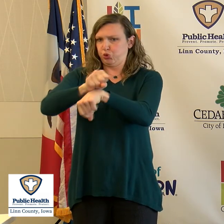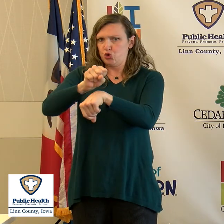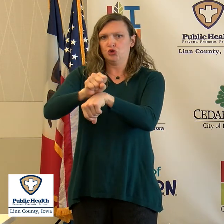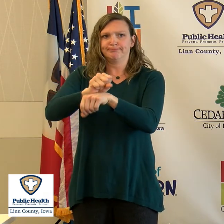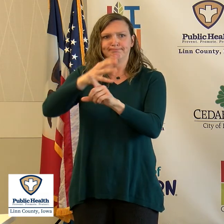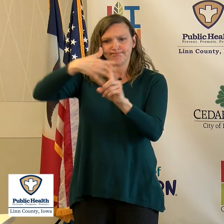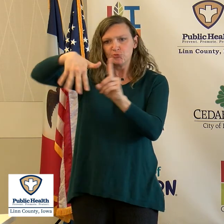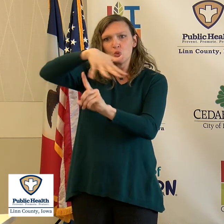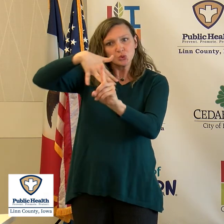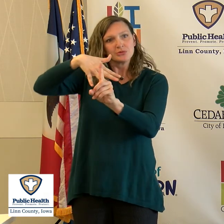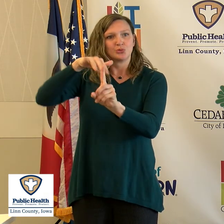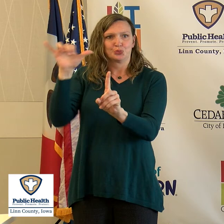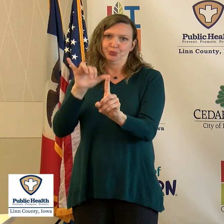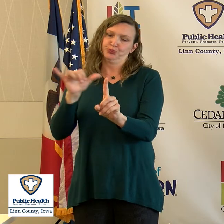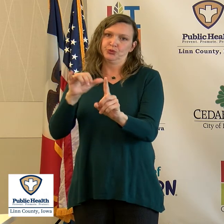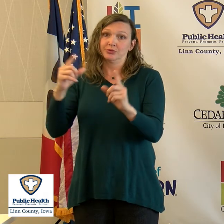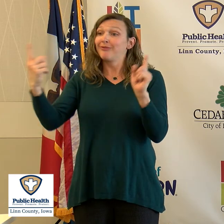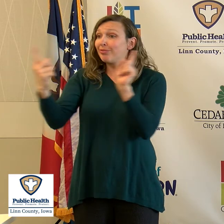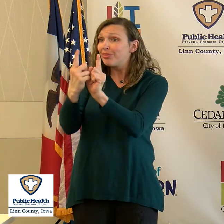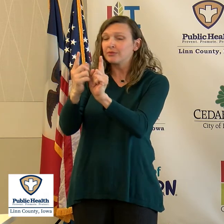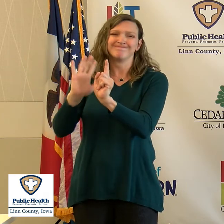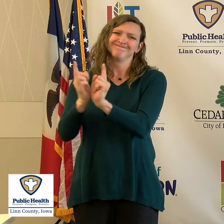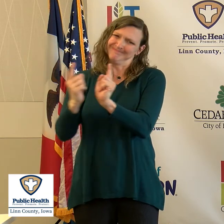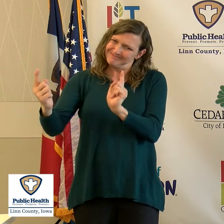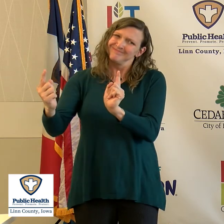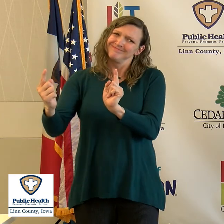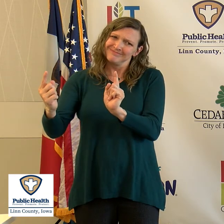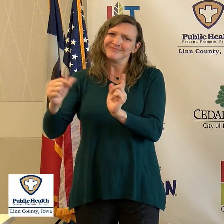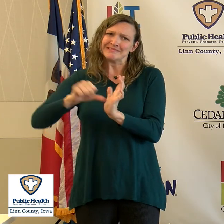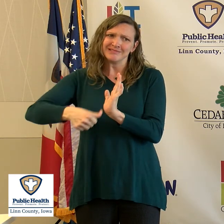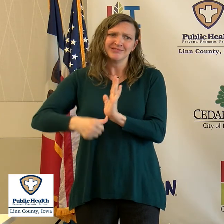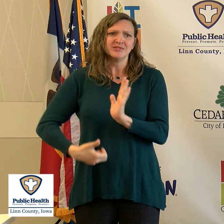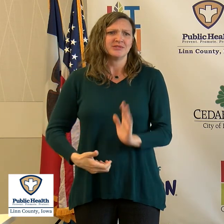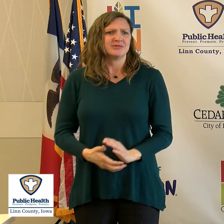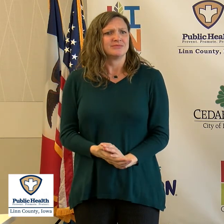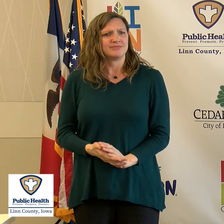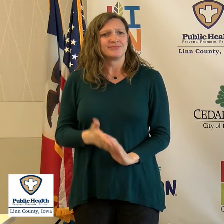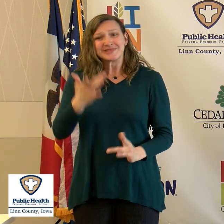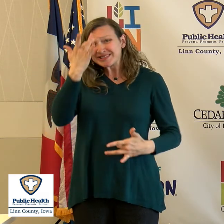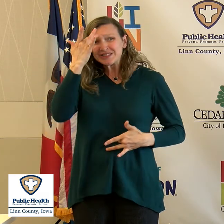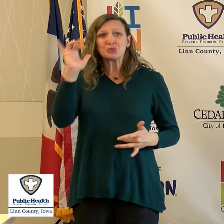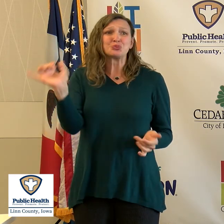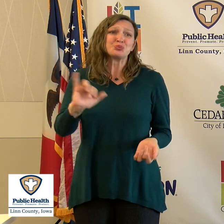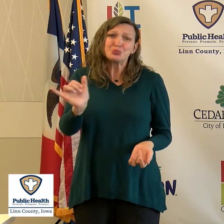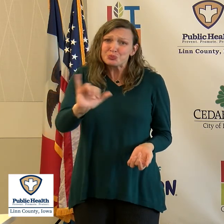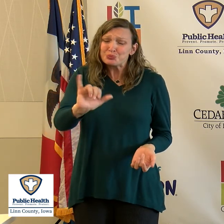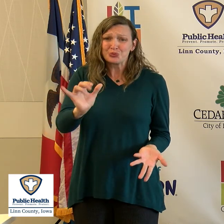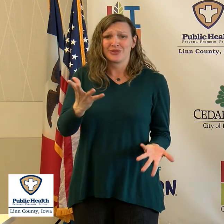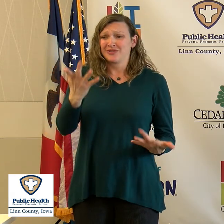include actively encouraging sick employees to stay home,